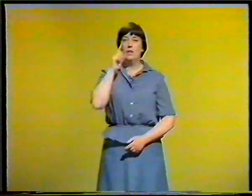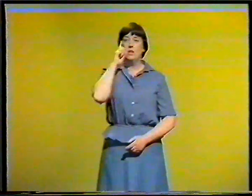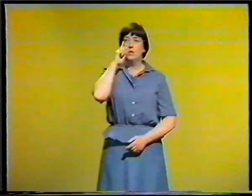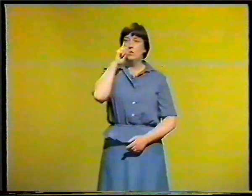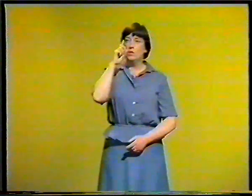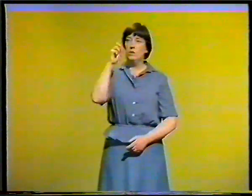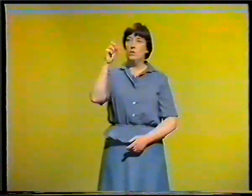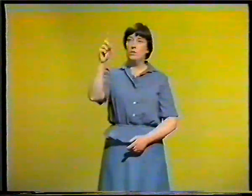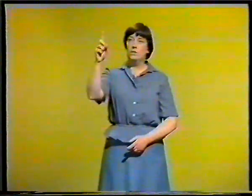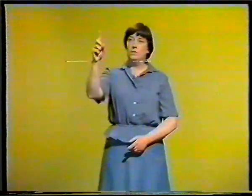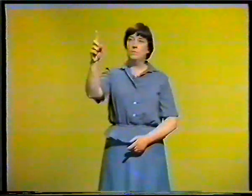To look.